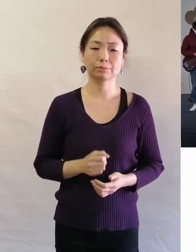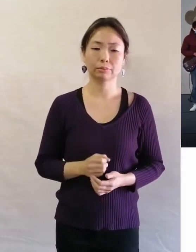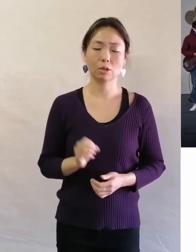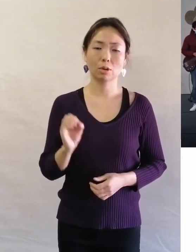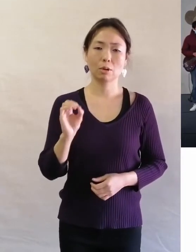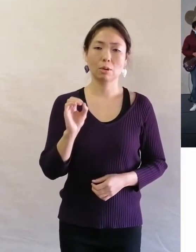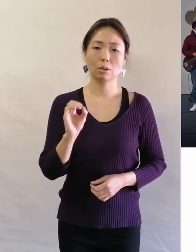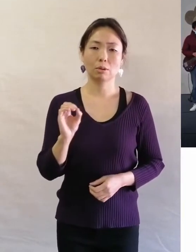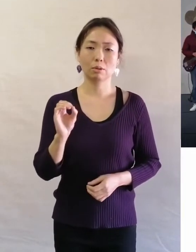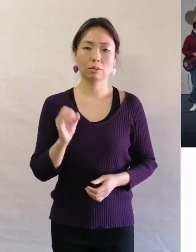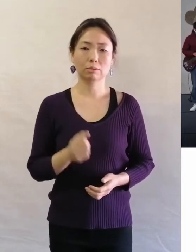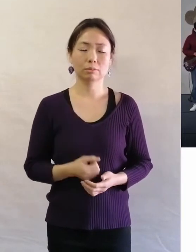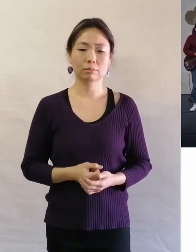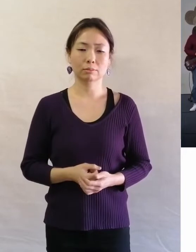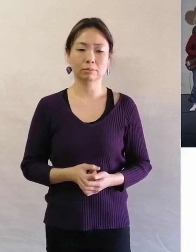oh, oh,